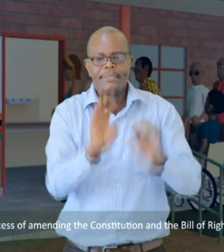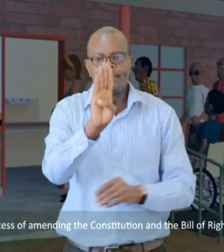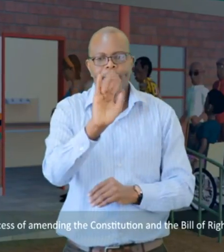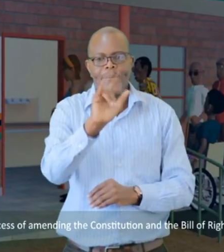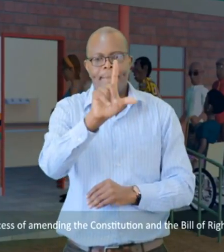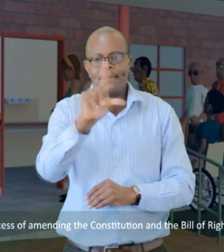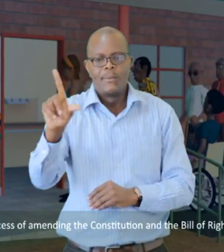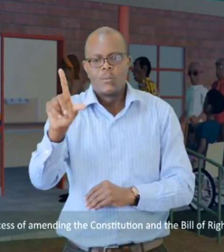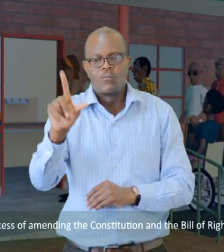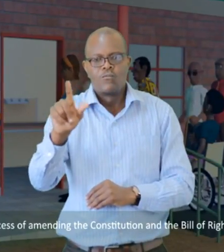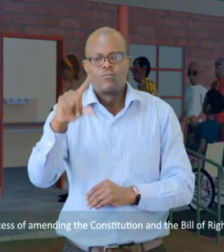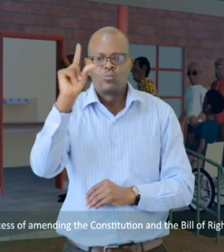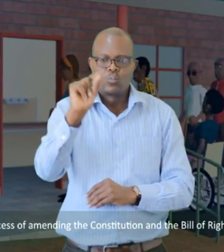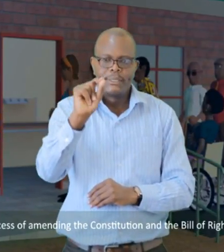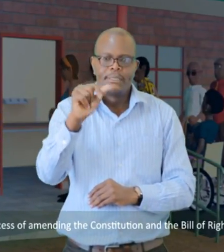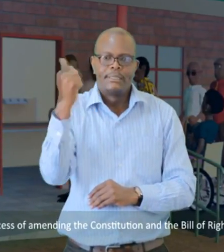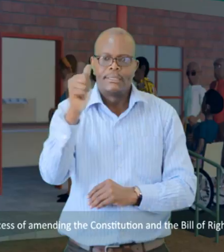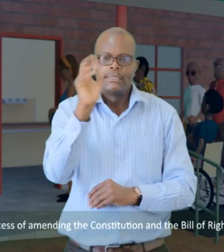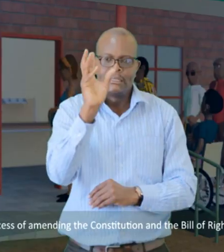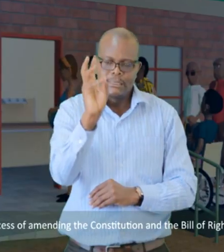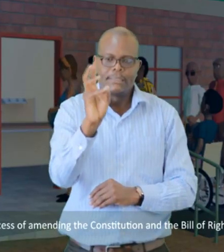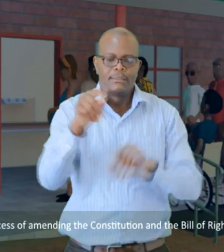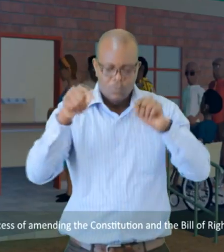Process of amending the Constitution and the Bill of Rights.